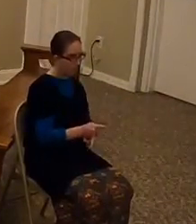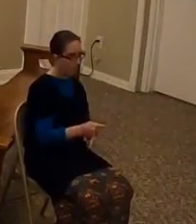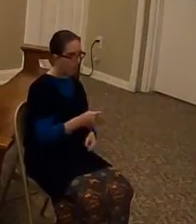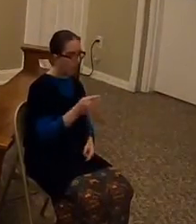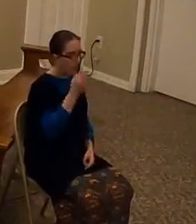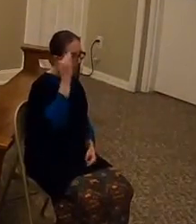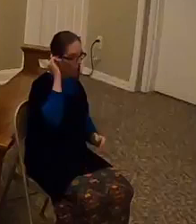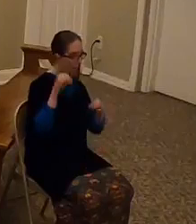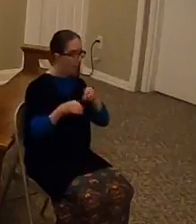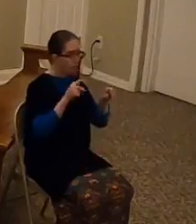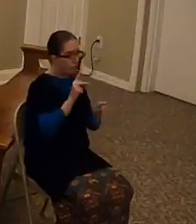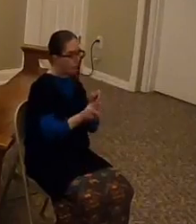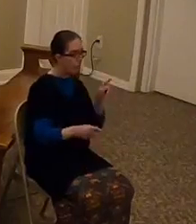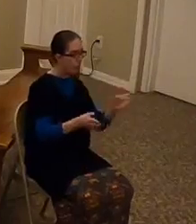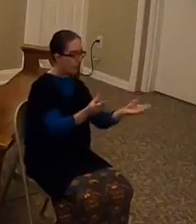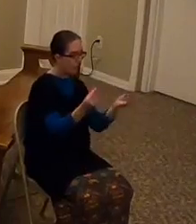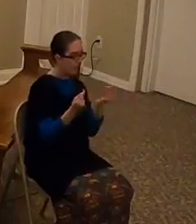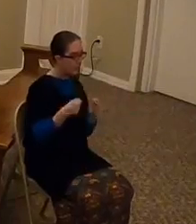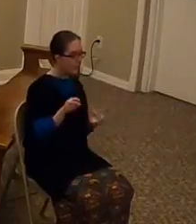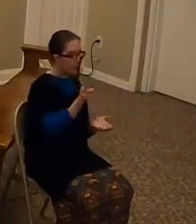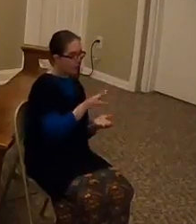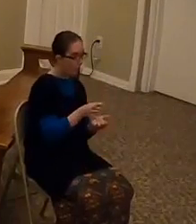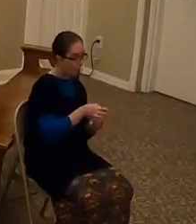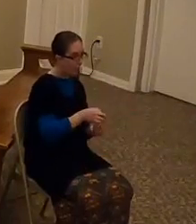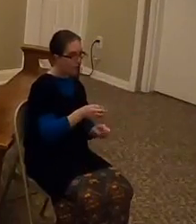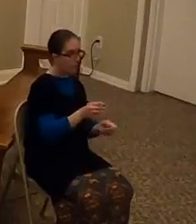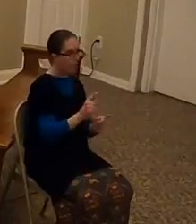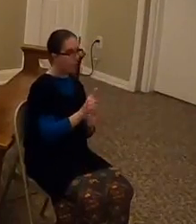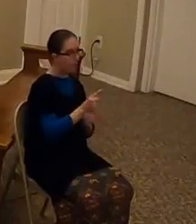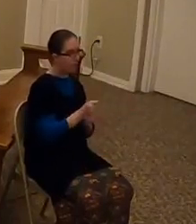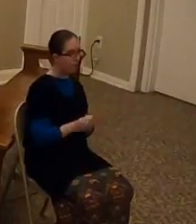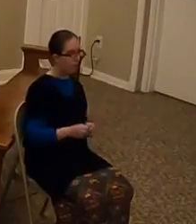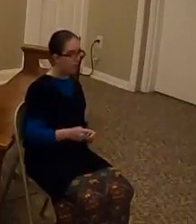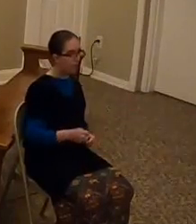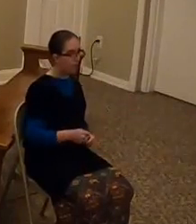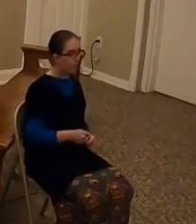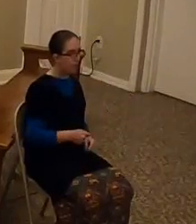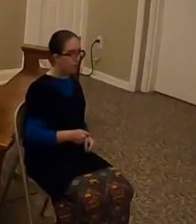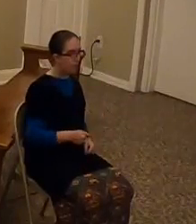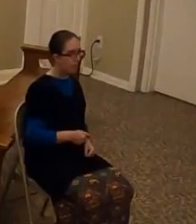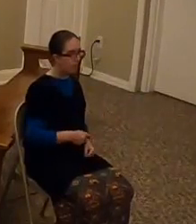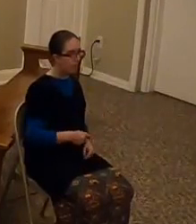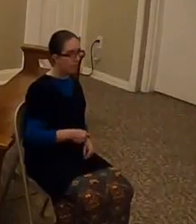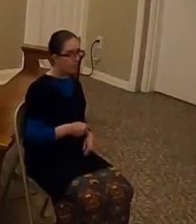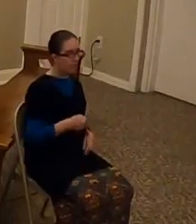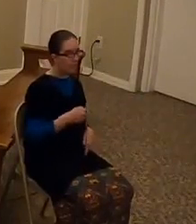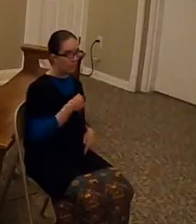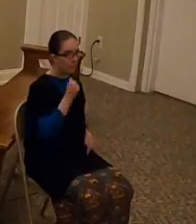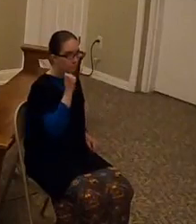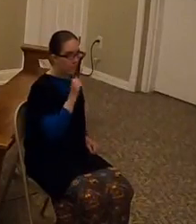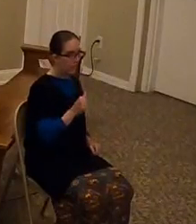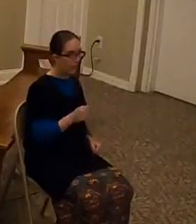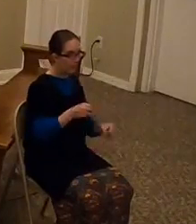Why don't people receive the Holy Ghost when they come out of water? Probably because it's some stuff they haven't let go of.